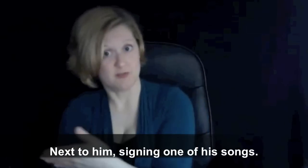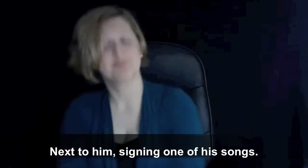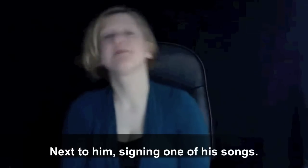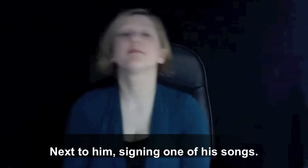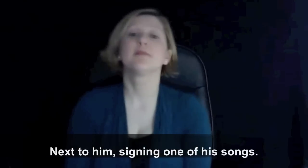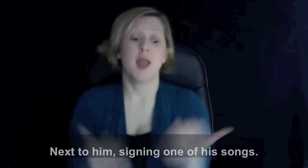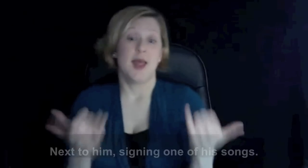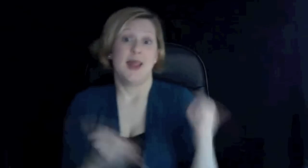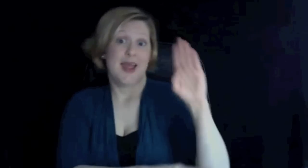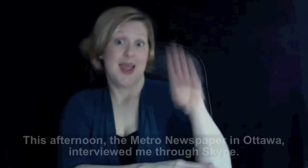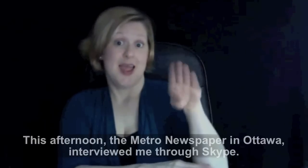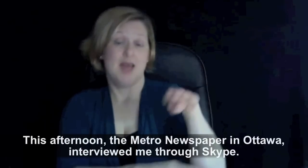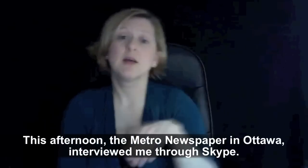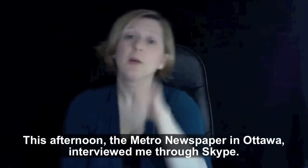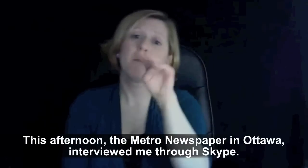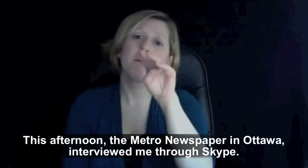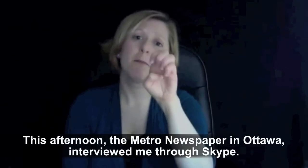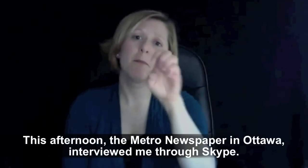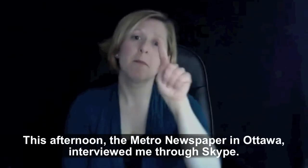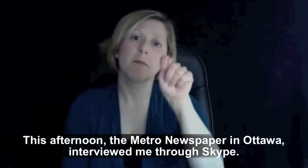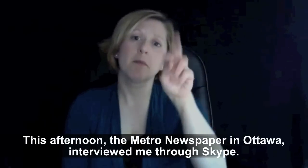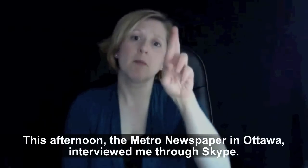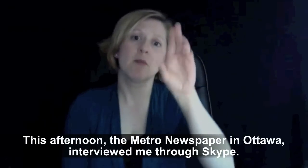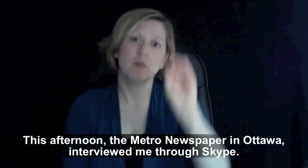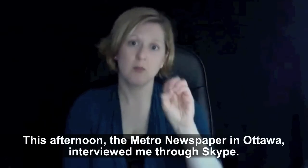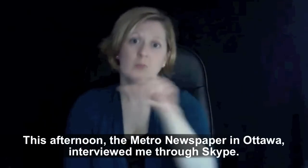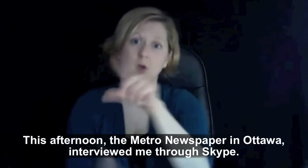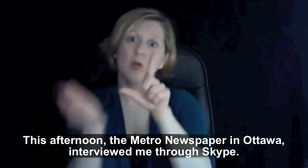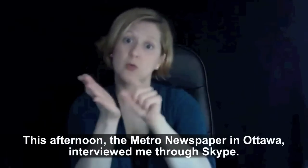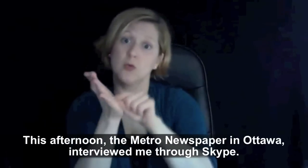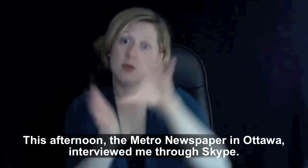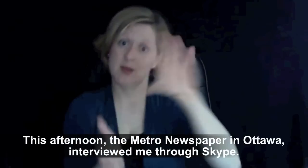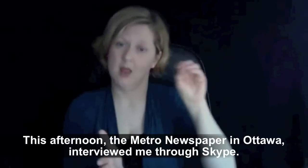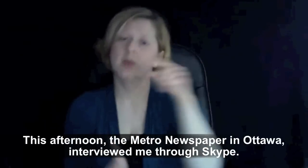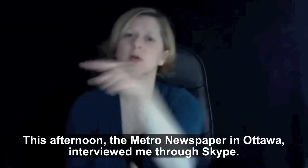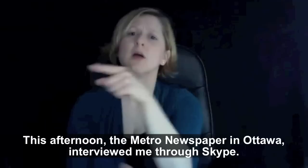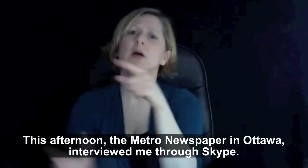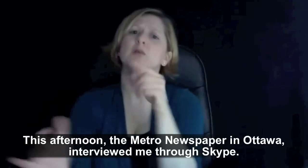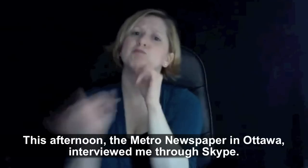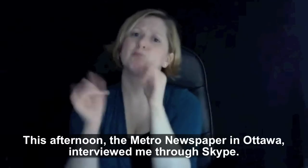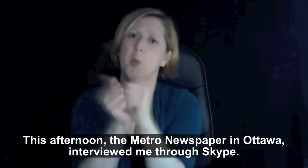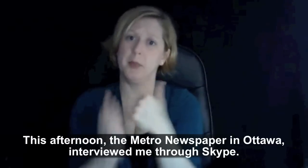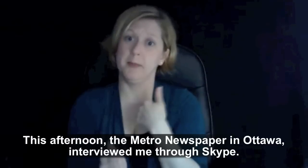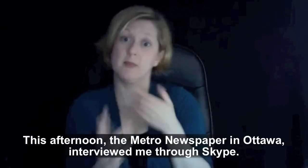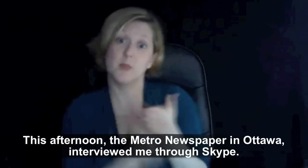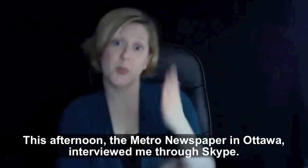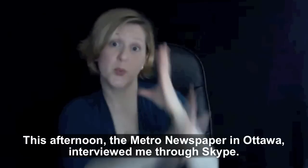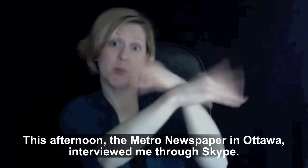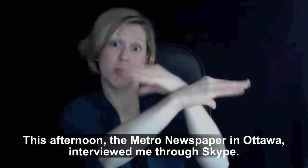songs. This afternoon, the Metro newspaper in Ottawa interviewed me through